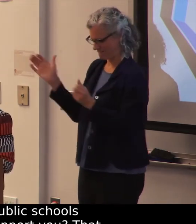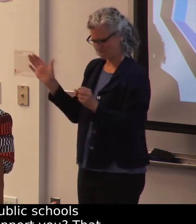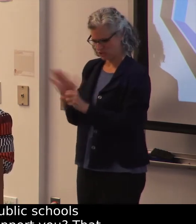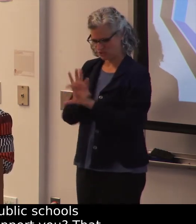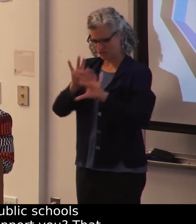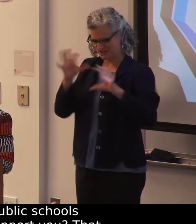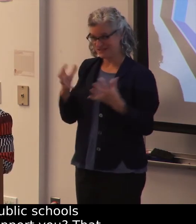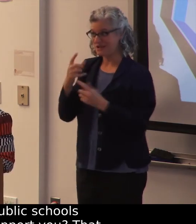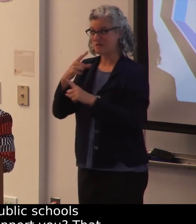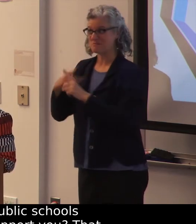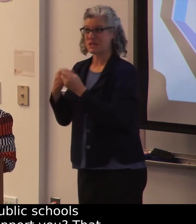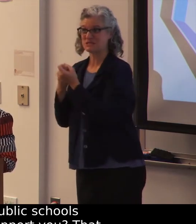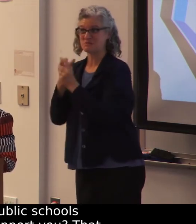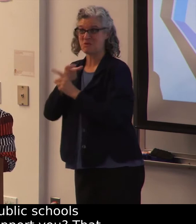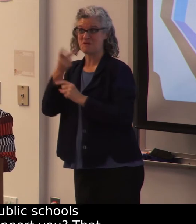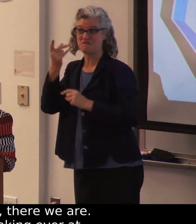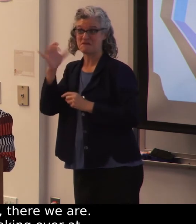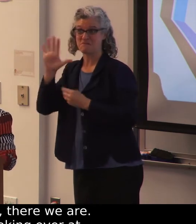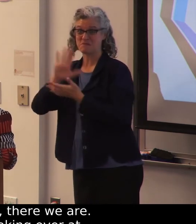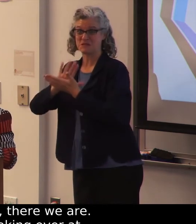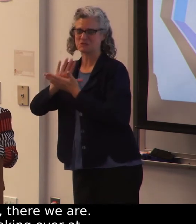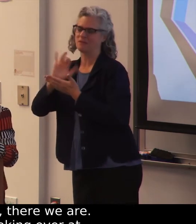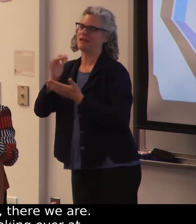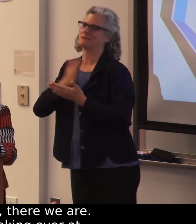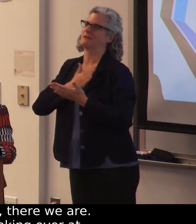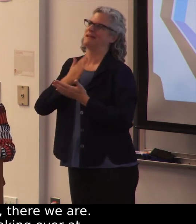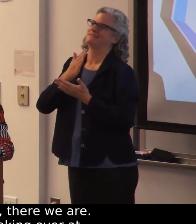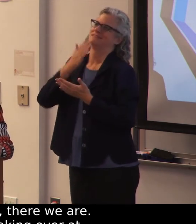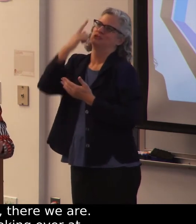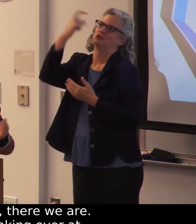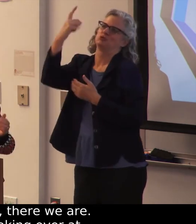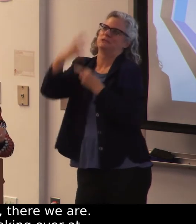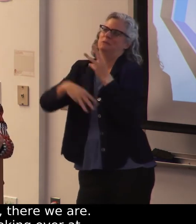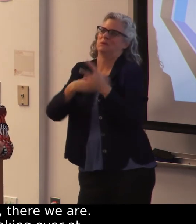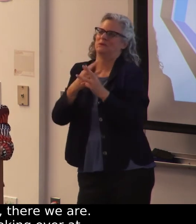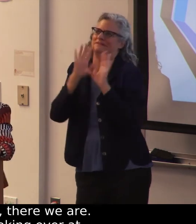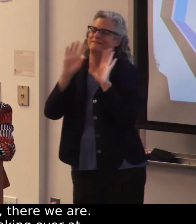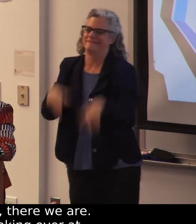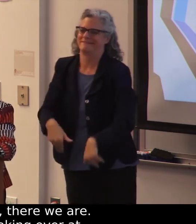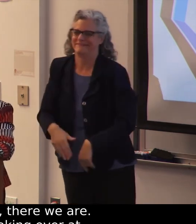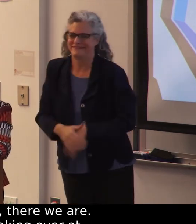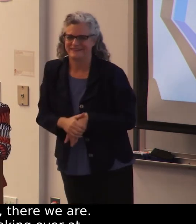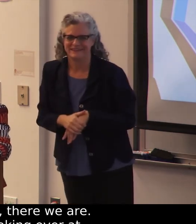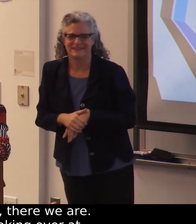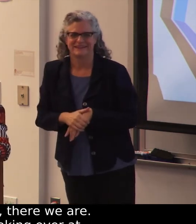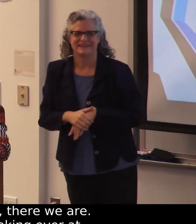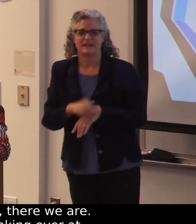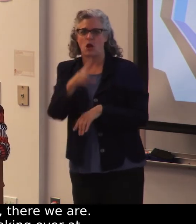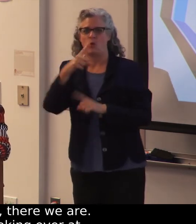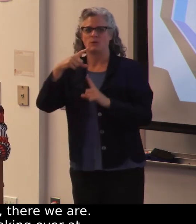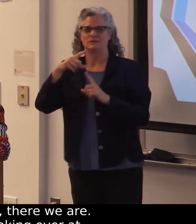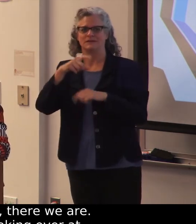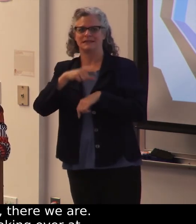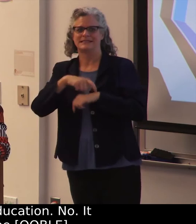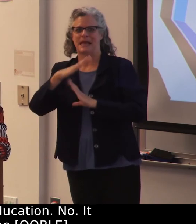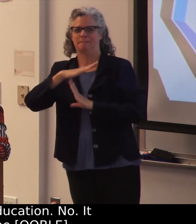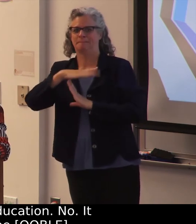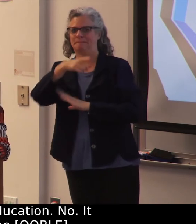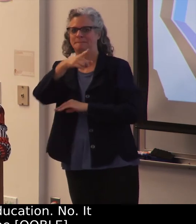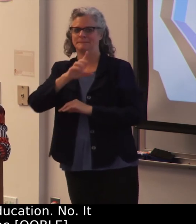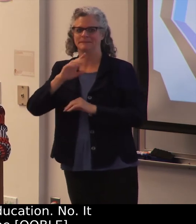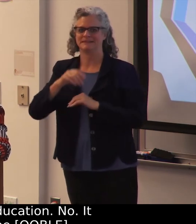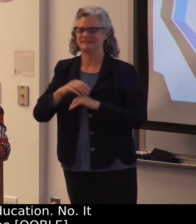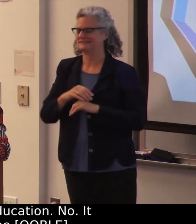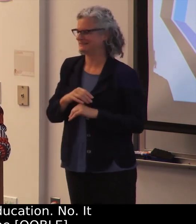schools would also support you? And that's my ideal world, right? But anyway, there we are. I'm just looking over at the Office of English Language